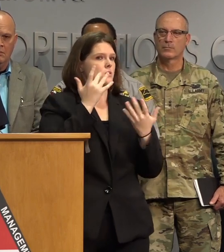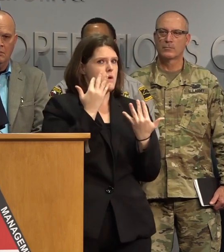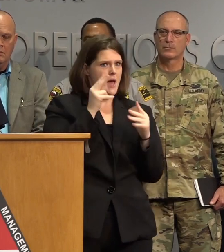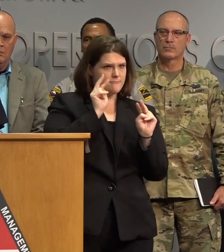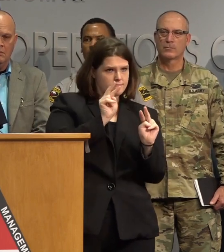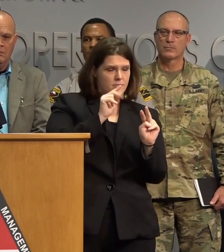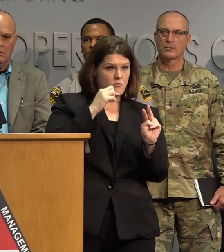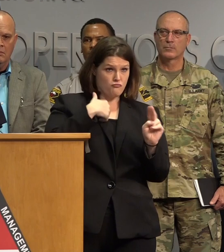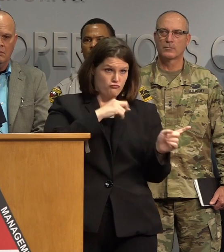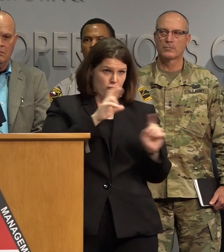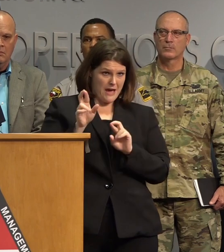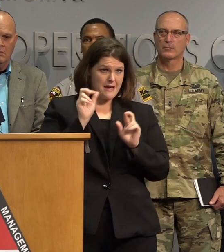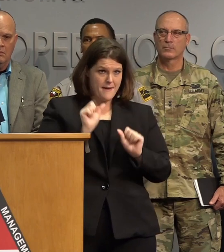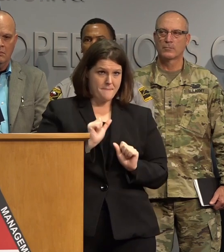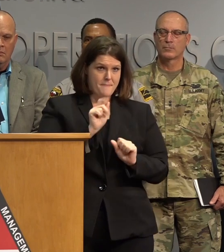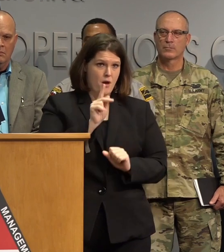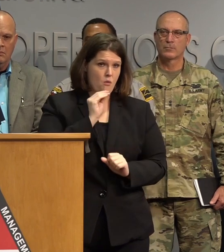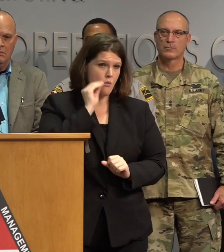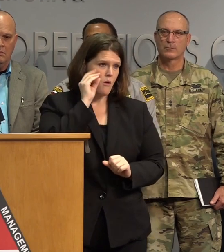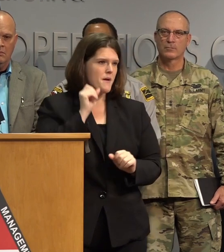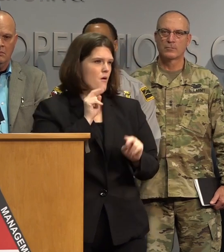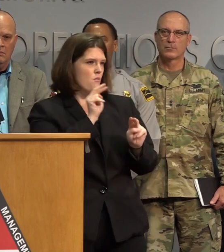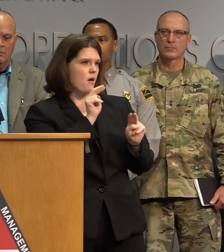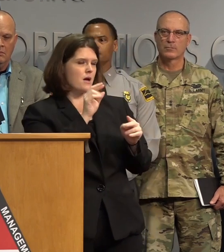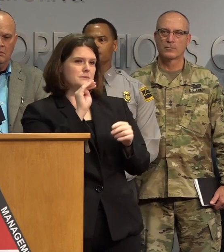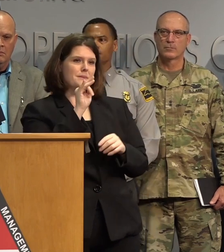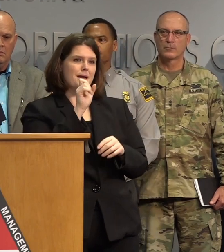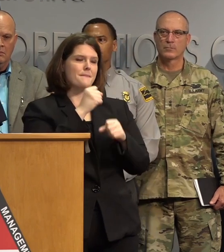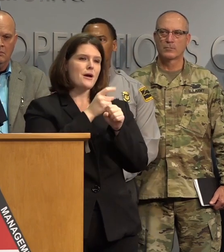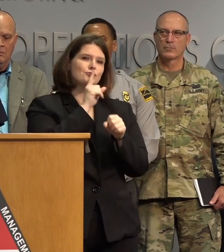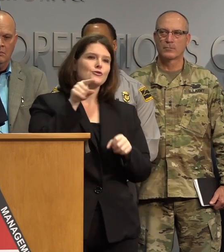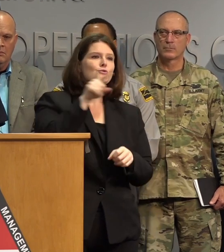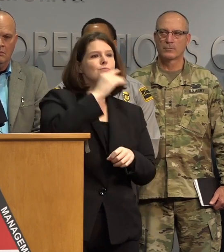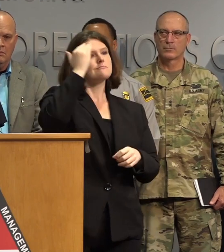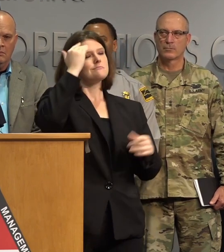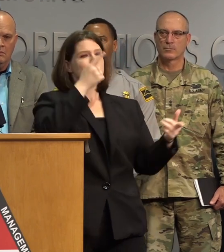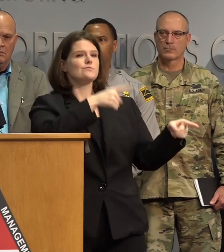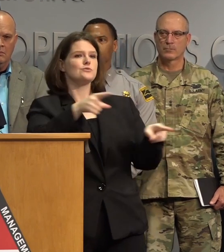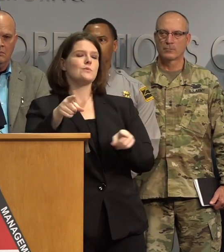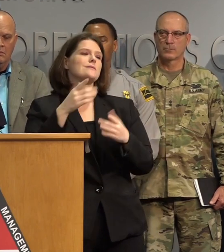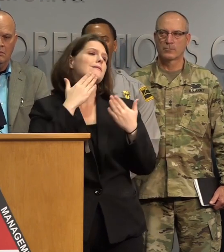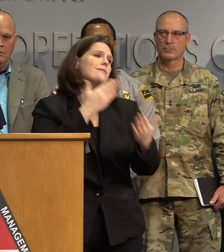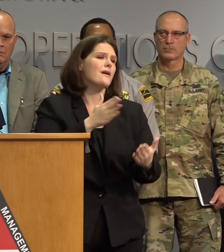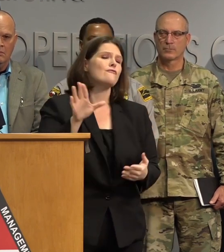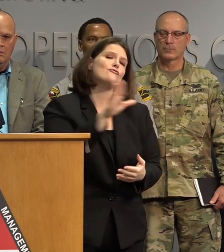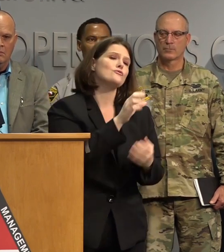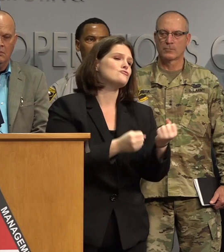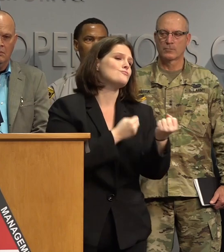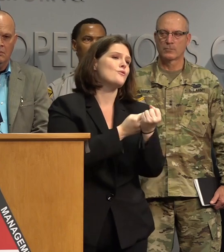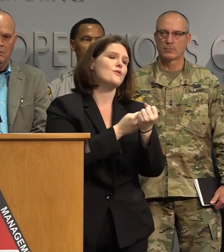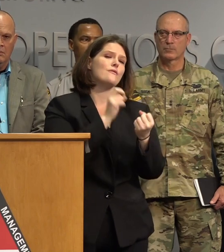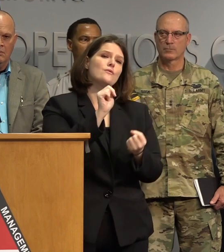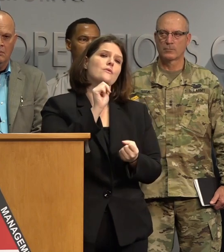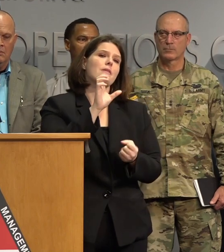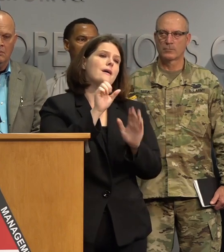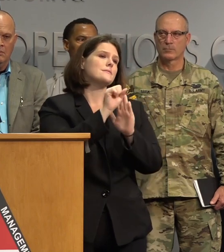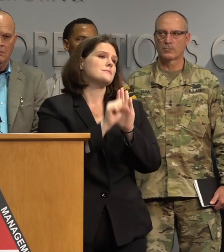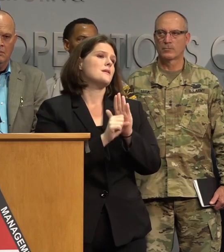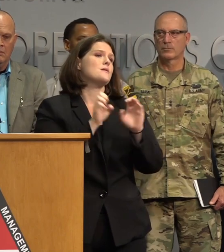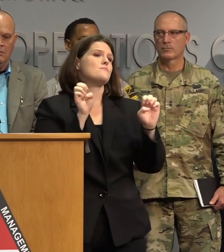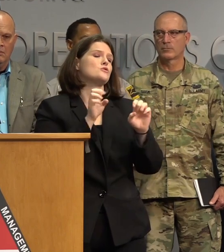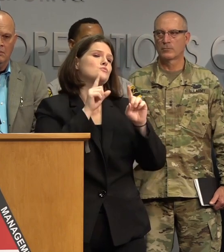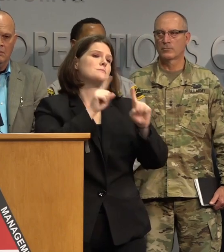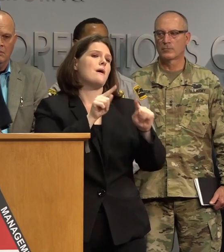media for guidance so that you can ensure situational awareness. Thank you so much for your support of the North Carolina State